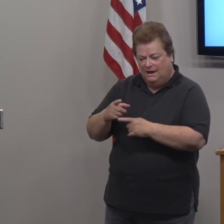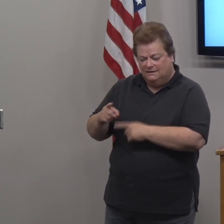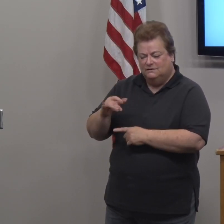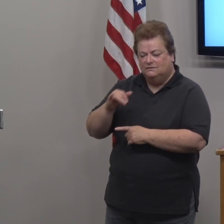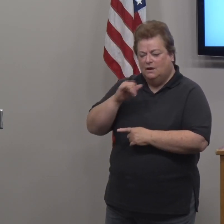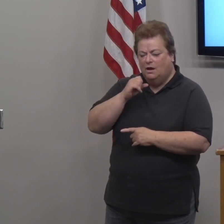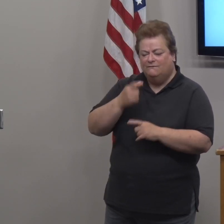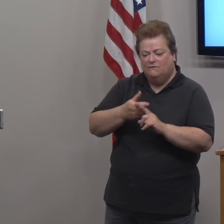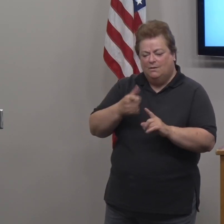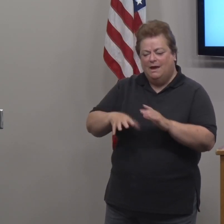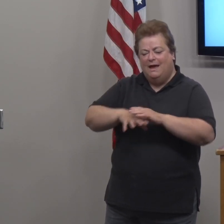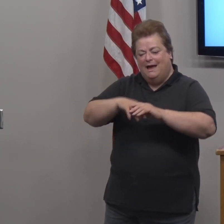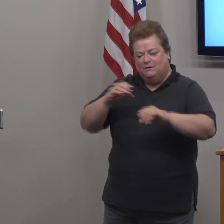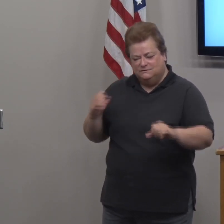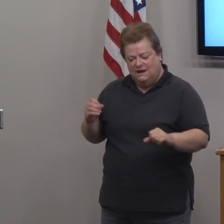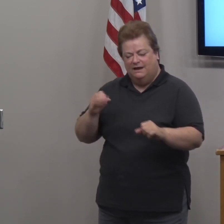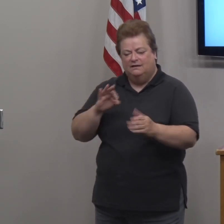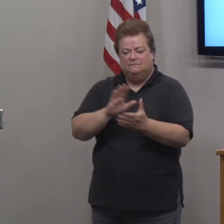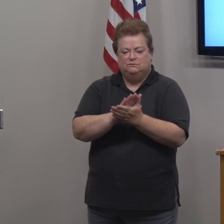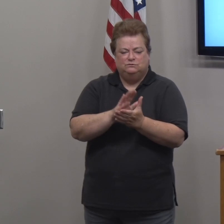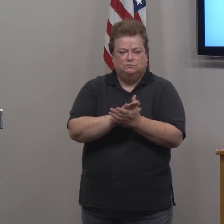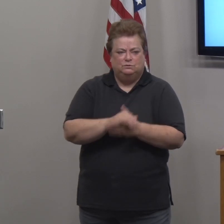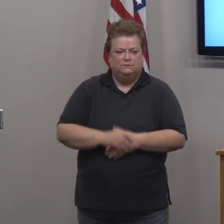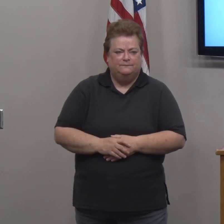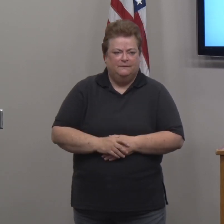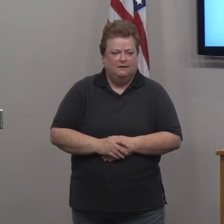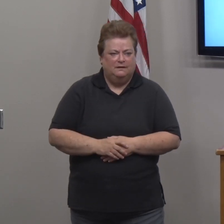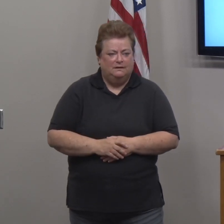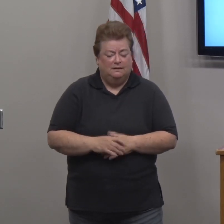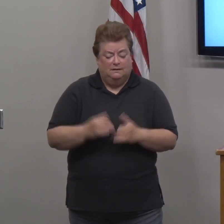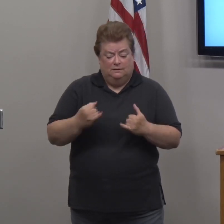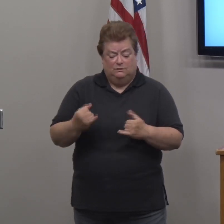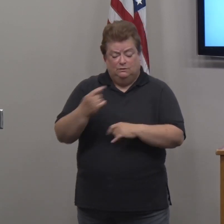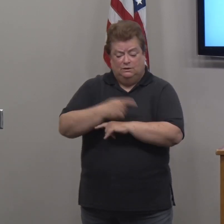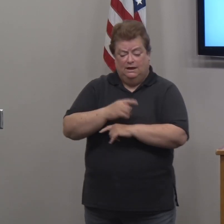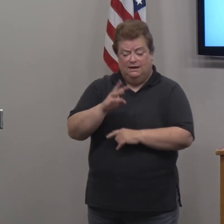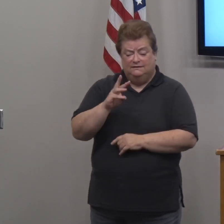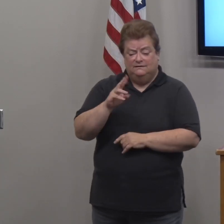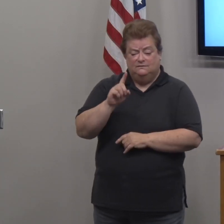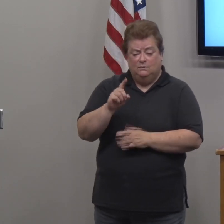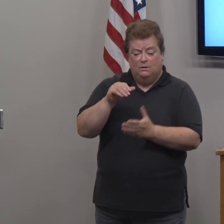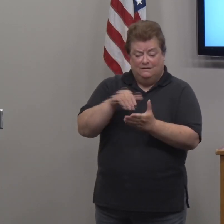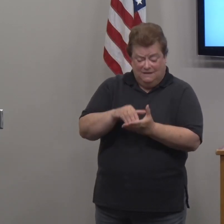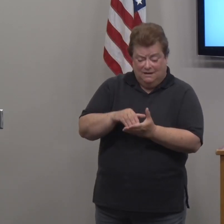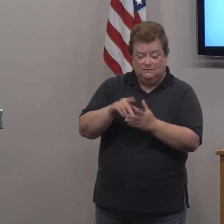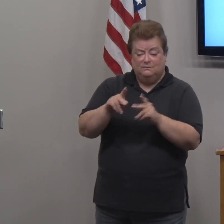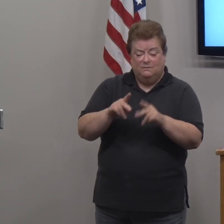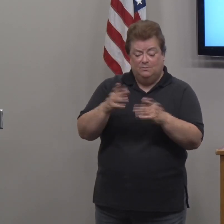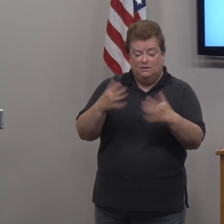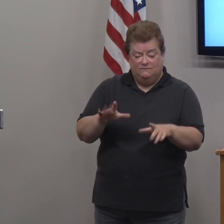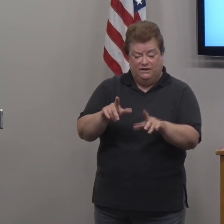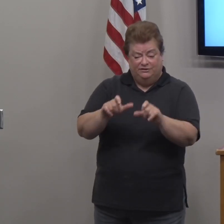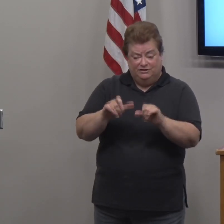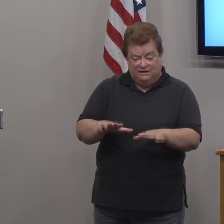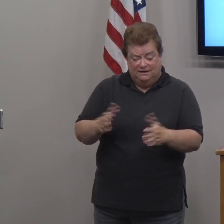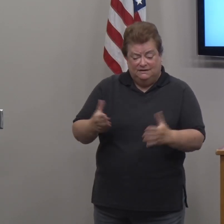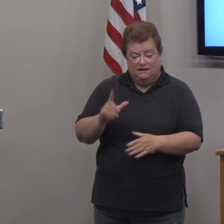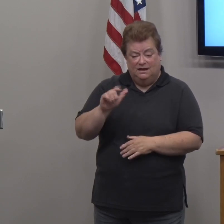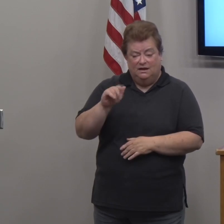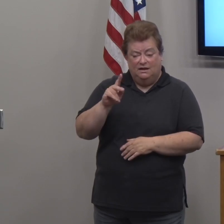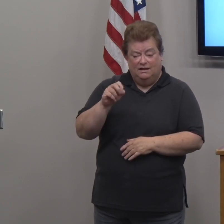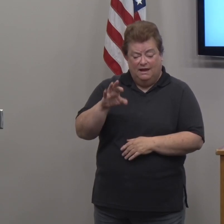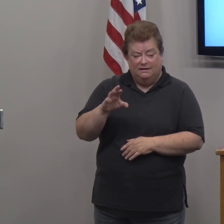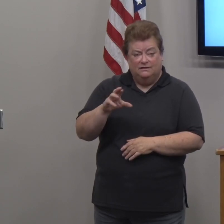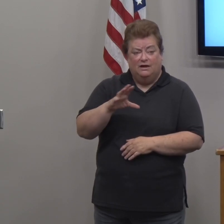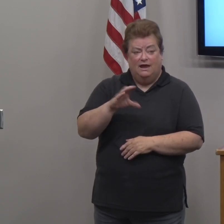school setting. As of today, nearly 61,000 people have been tested in Lancaster County, and